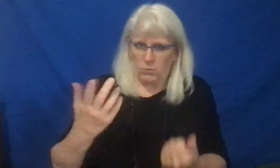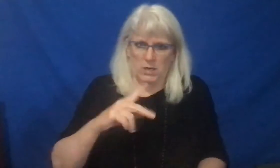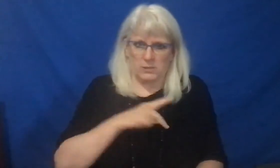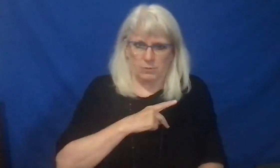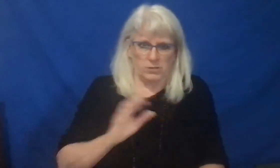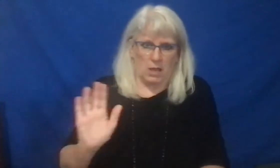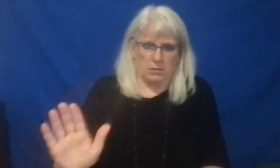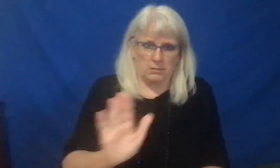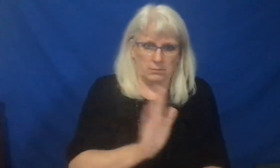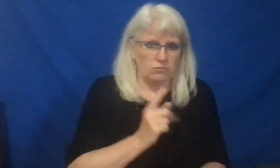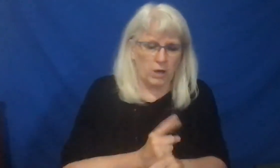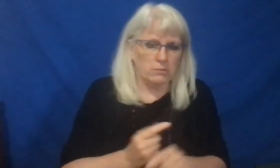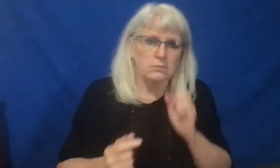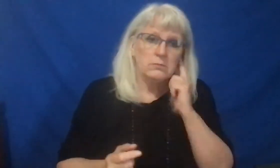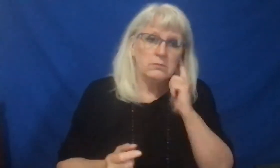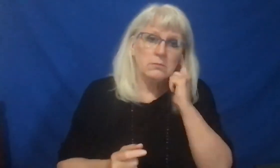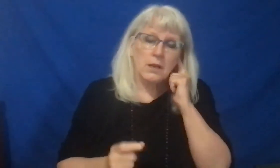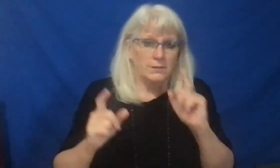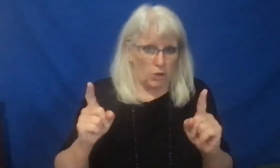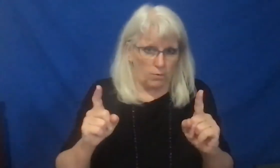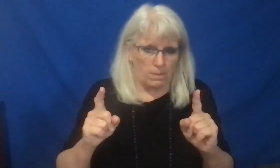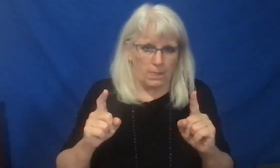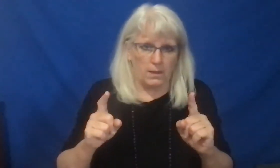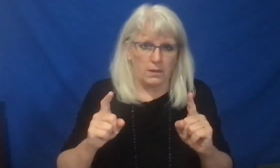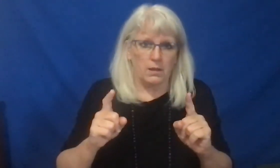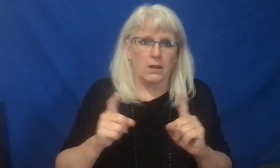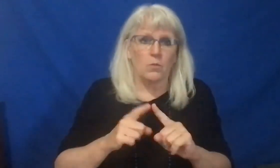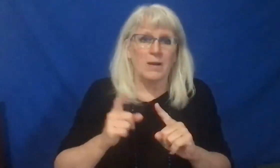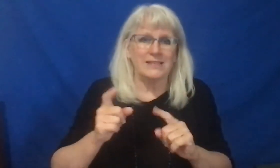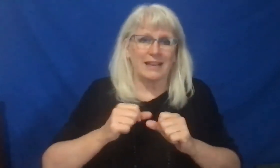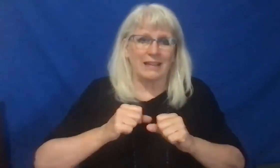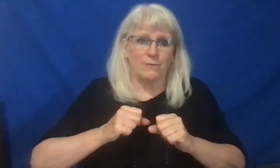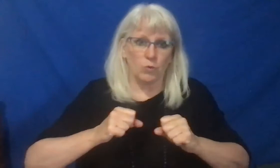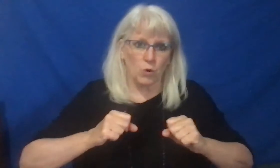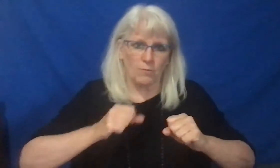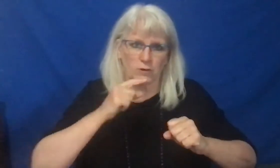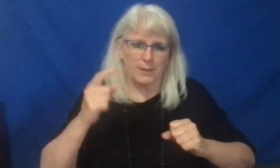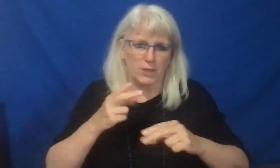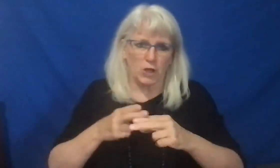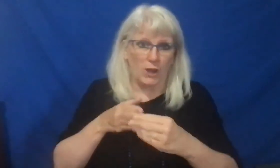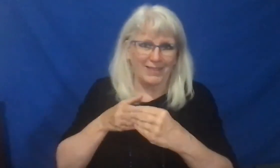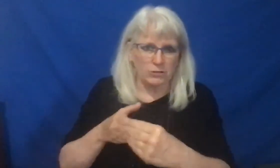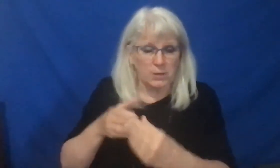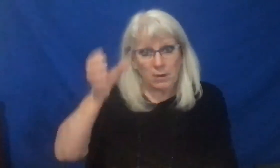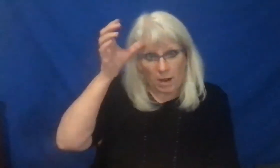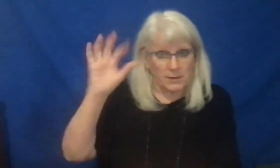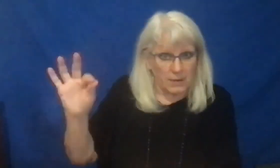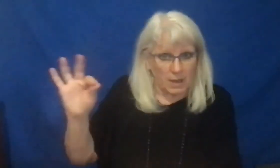right? And then he said, so we must leave room for something called leadership. Concept 9. Let us never be hasty to say that